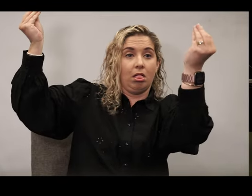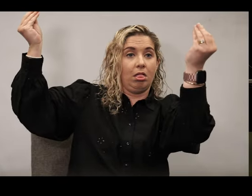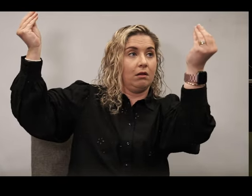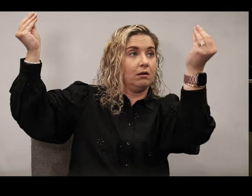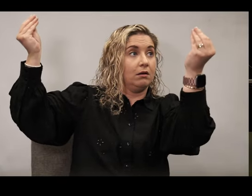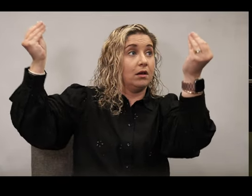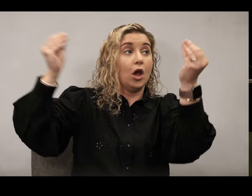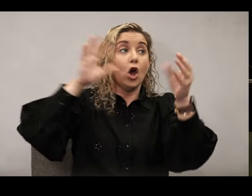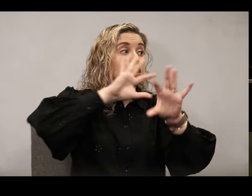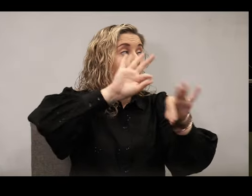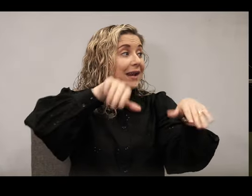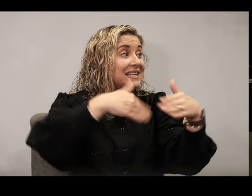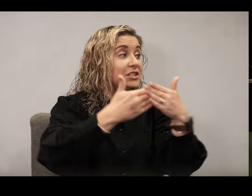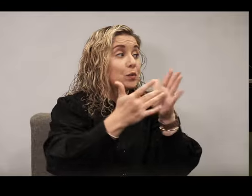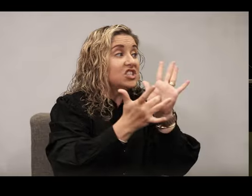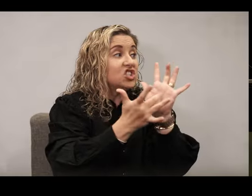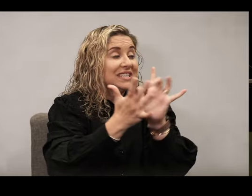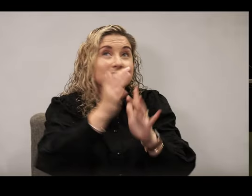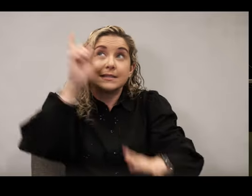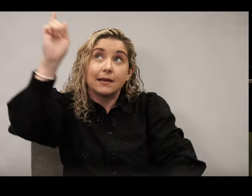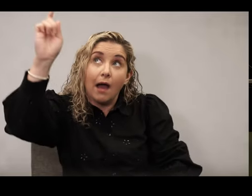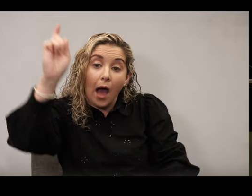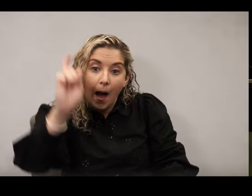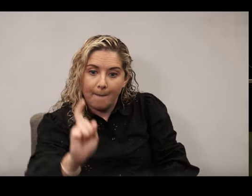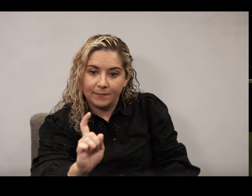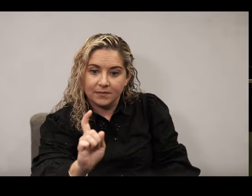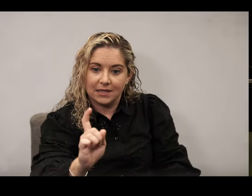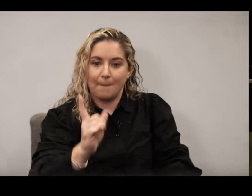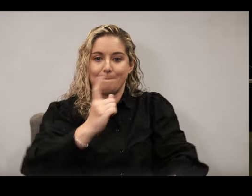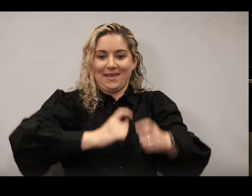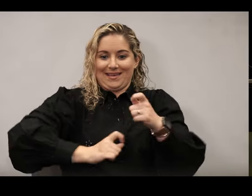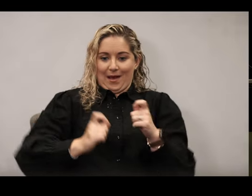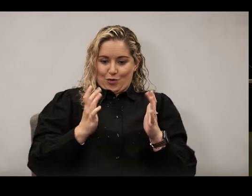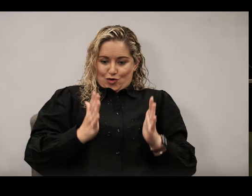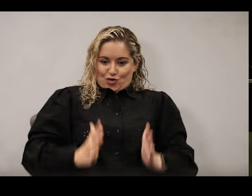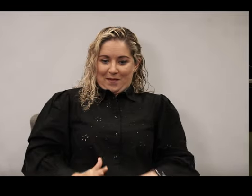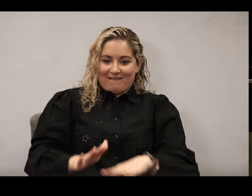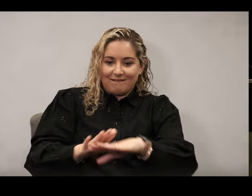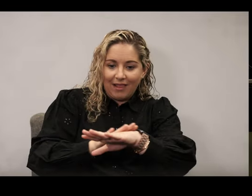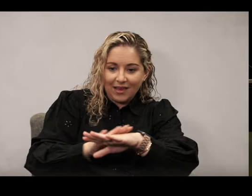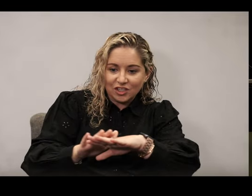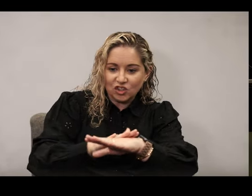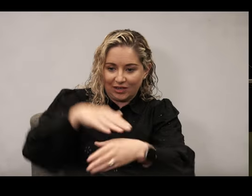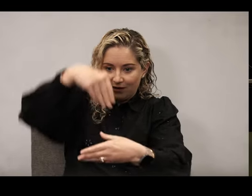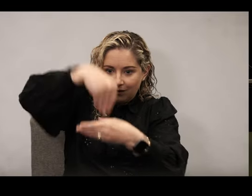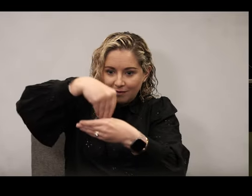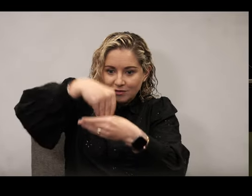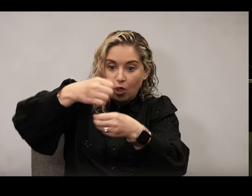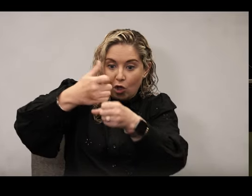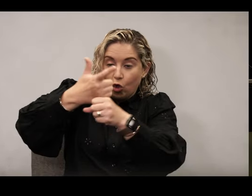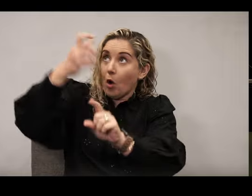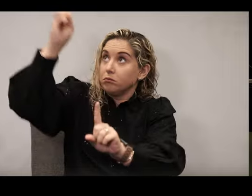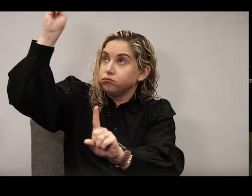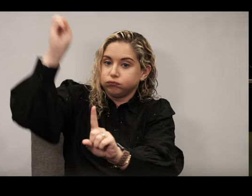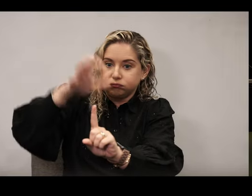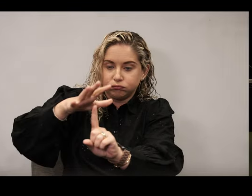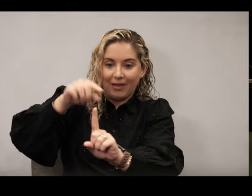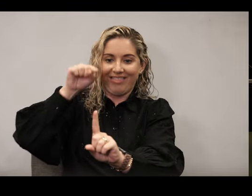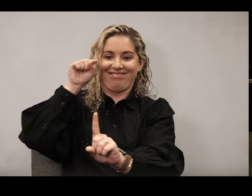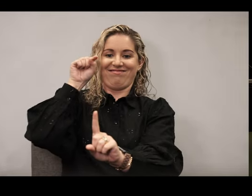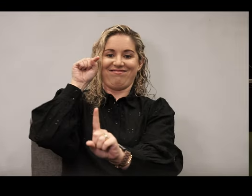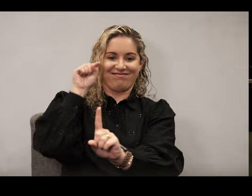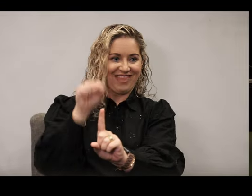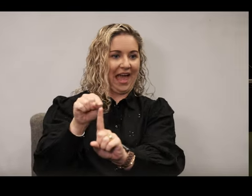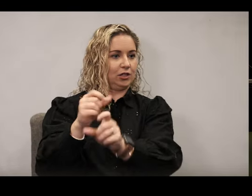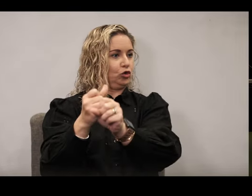the Son, the invisible spirit, becomes human while remaining fully God, we see God takes on a human